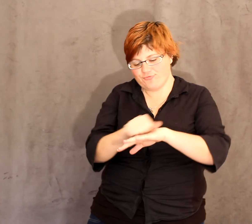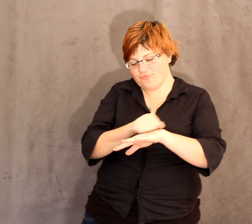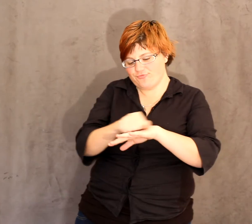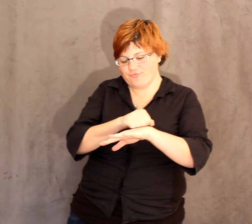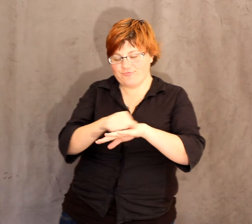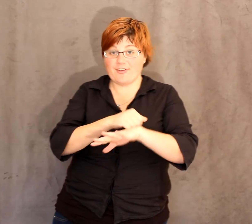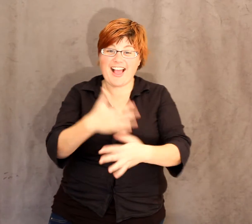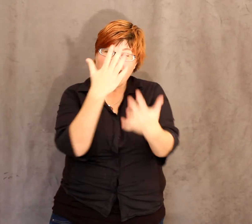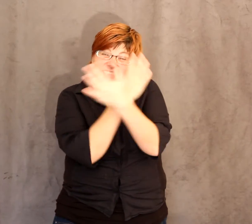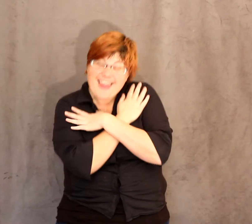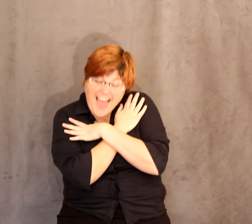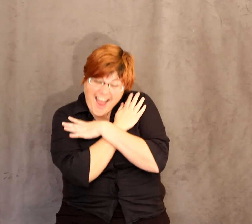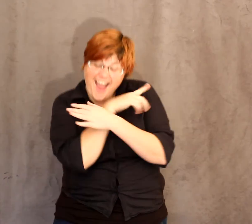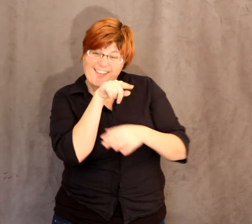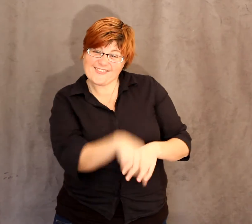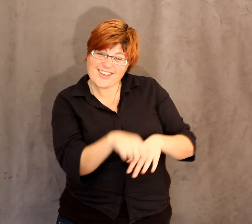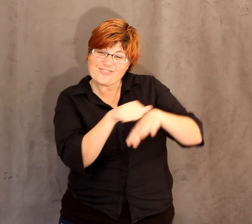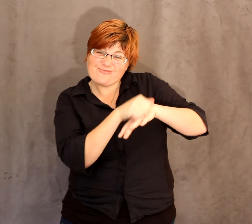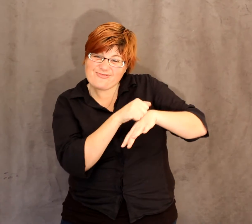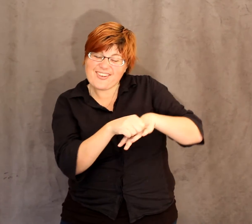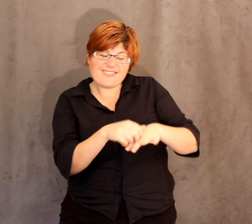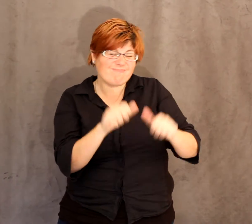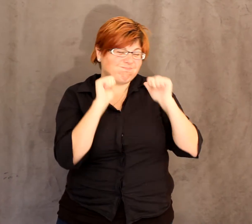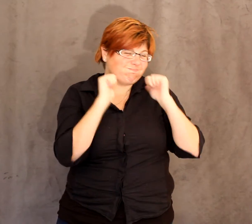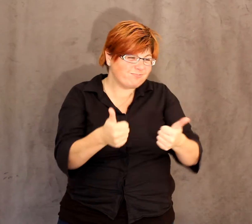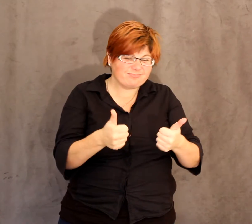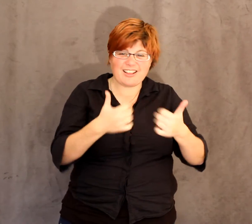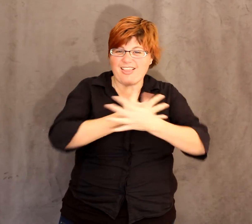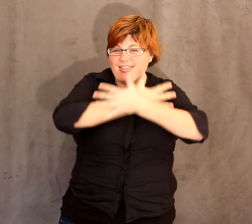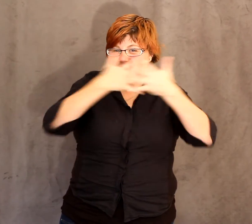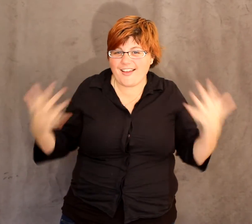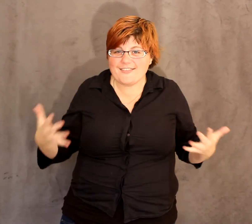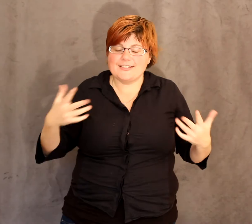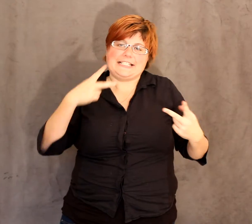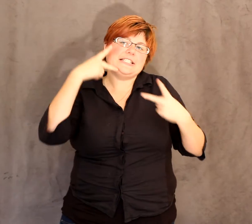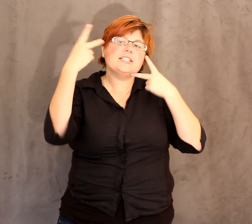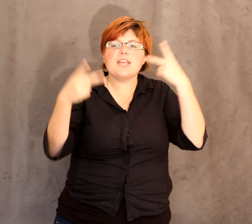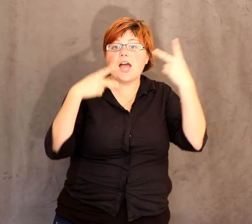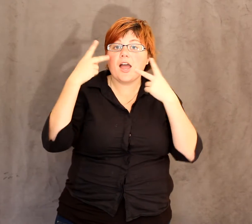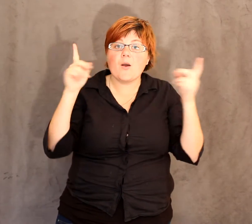Pete loved his white shoes so much, he sang this song.